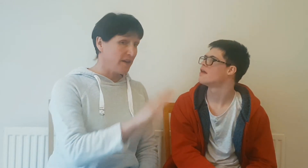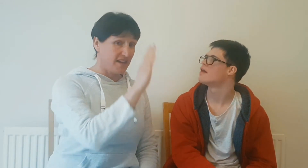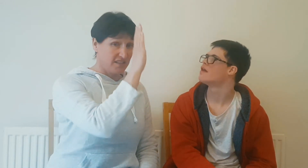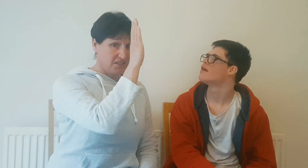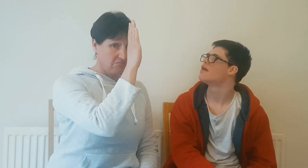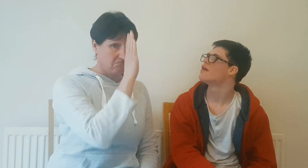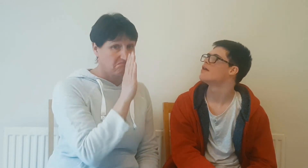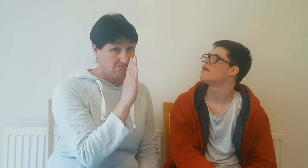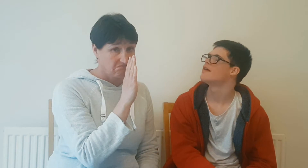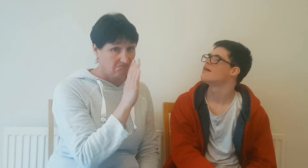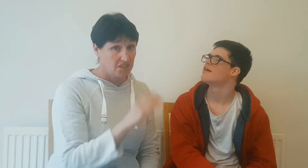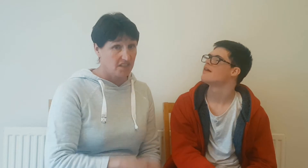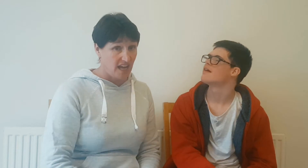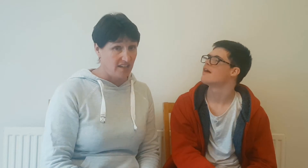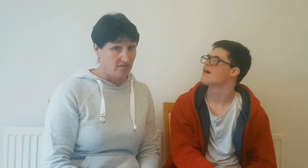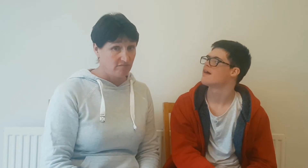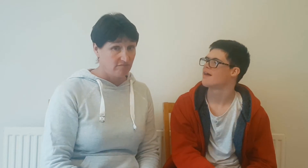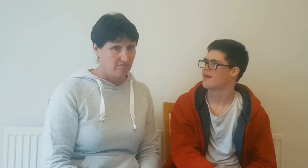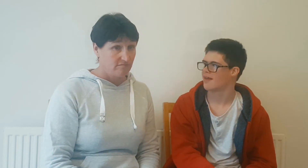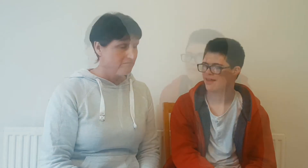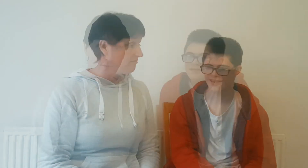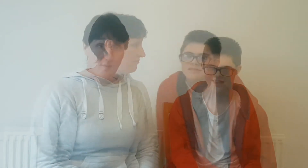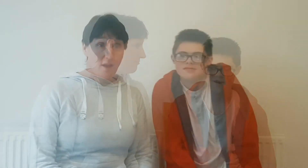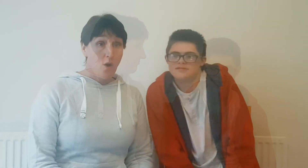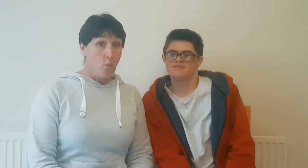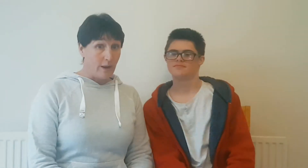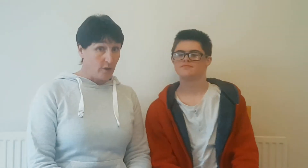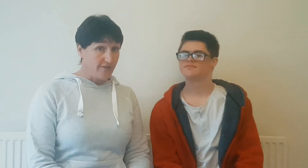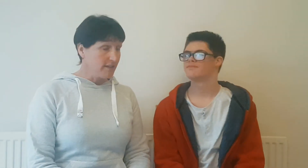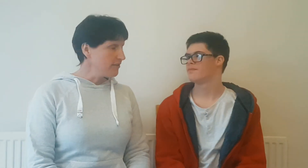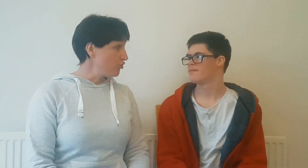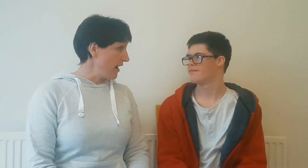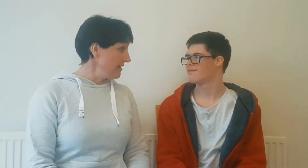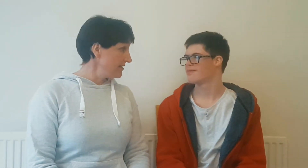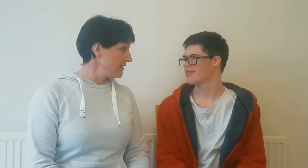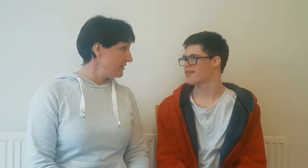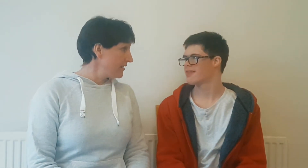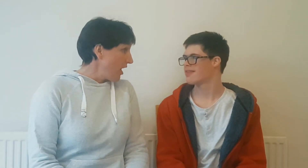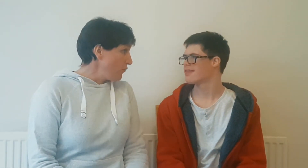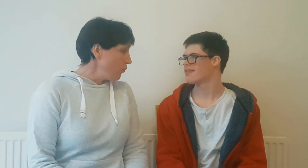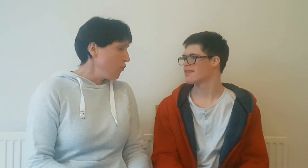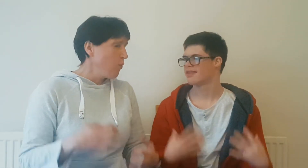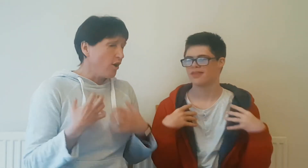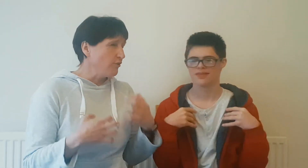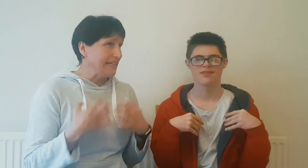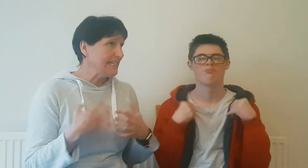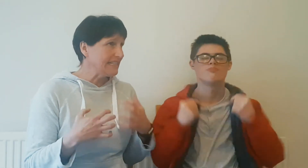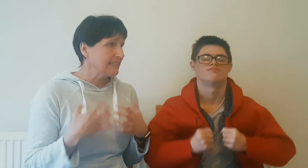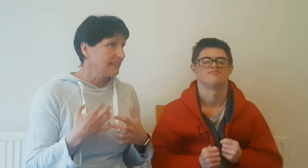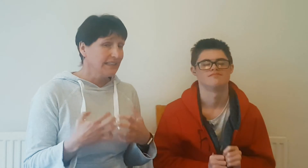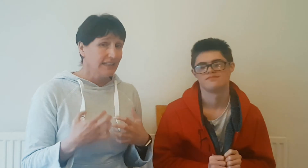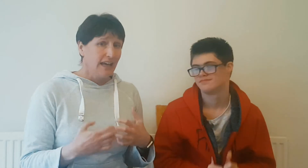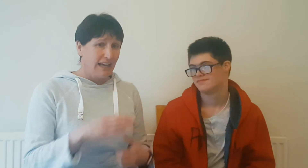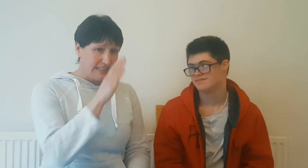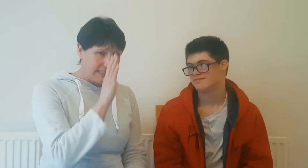bit sad. When we feel stressed and worried and